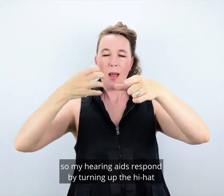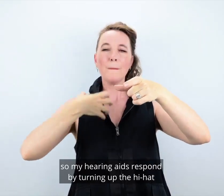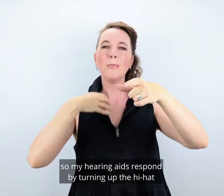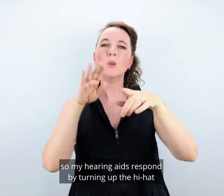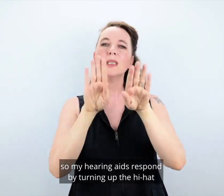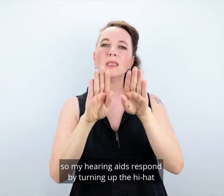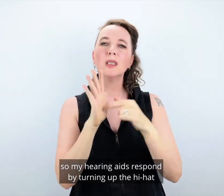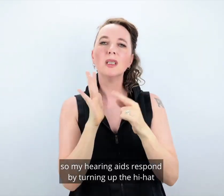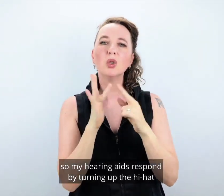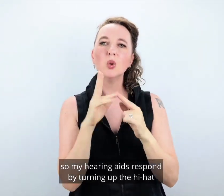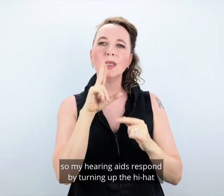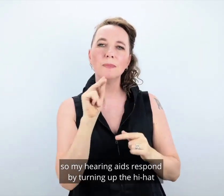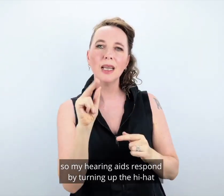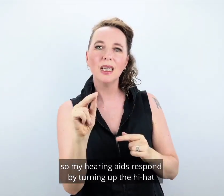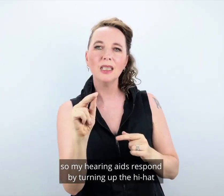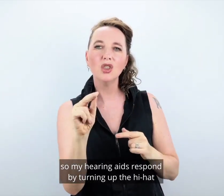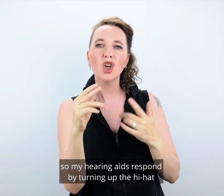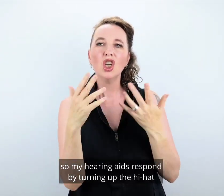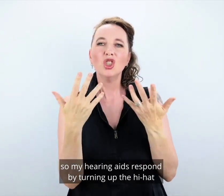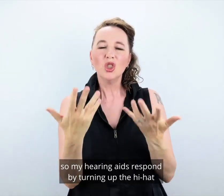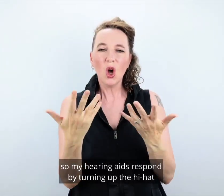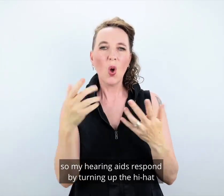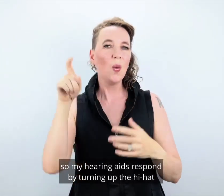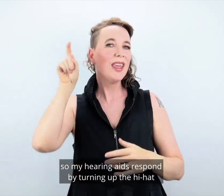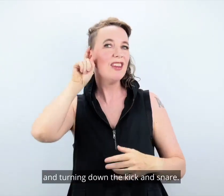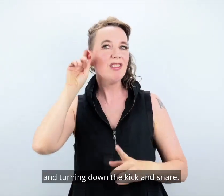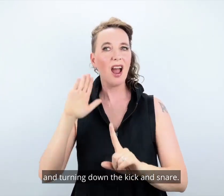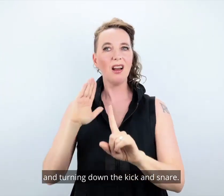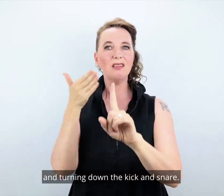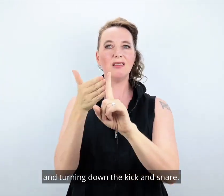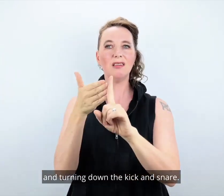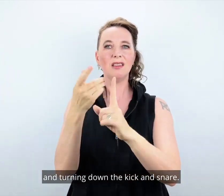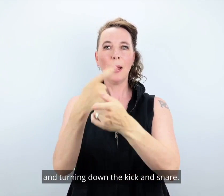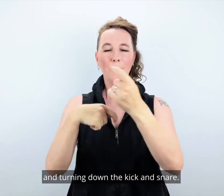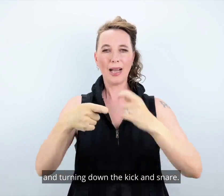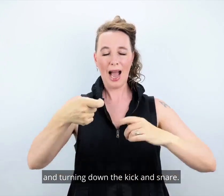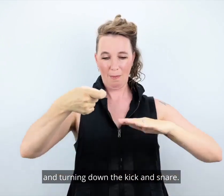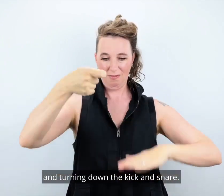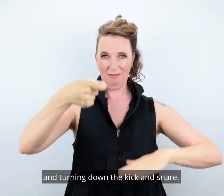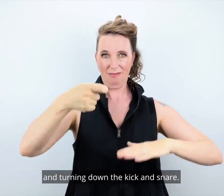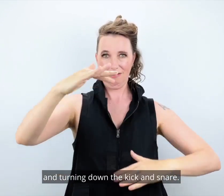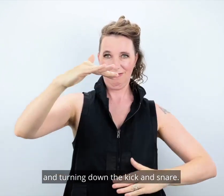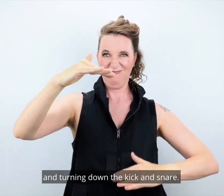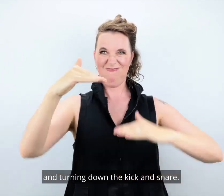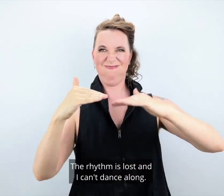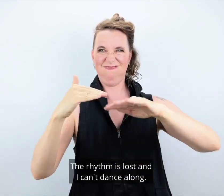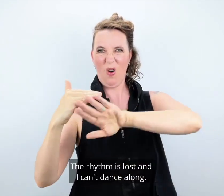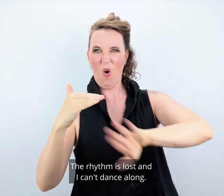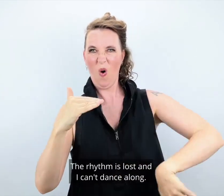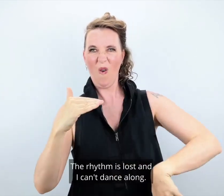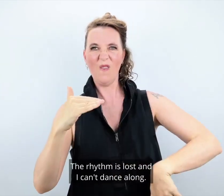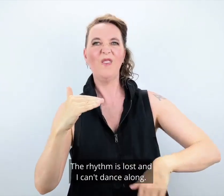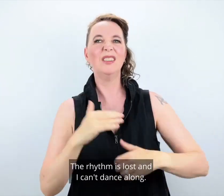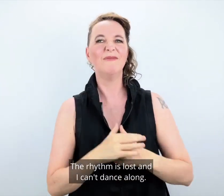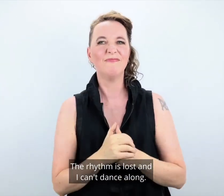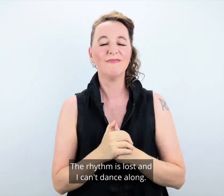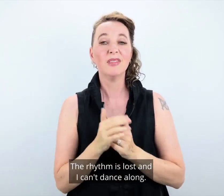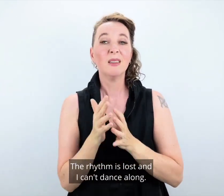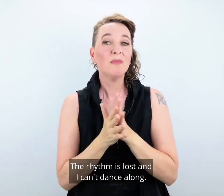hearing aids respond by turning up the hi-hat and turning down the kick and snare. The rhythm is lost and I can't dance